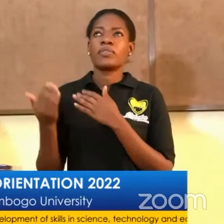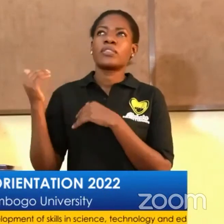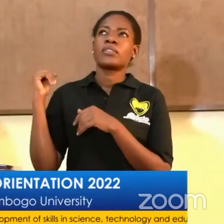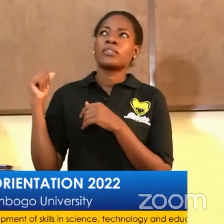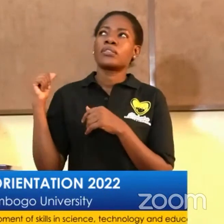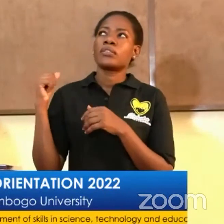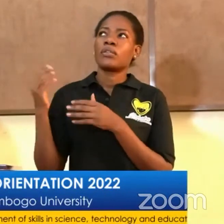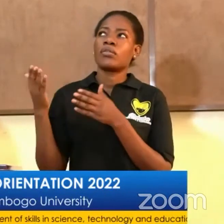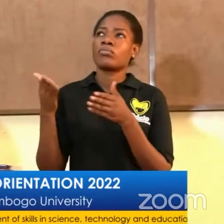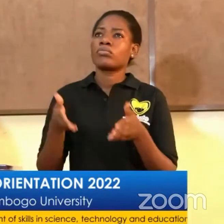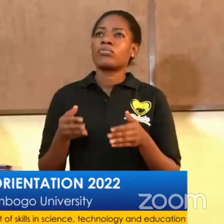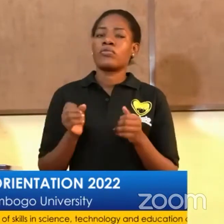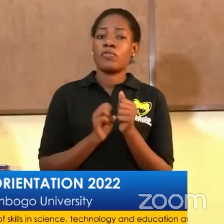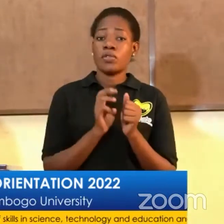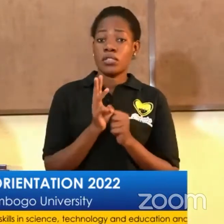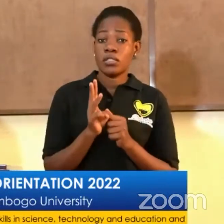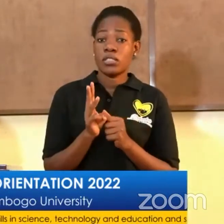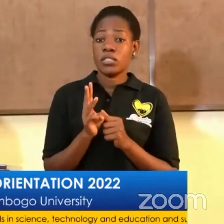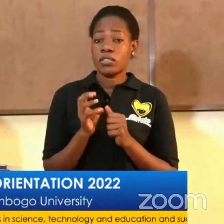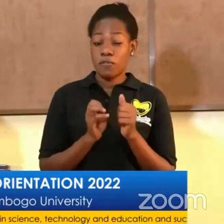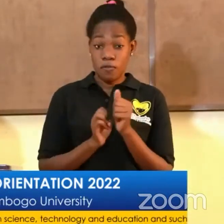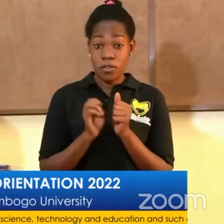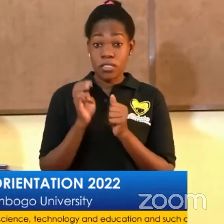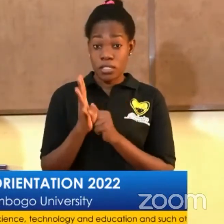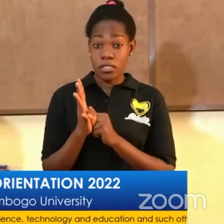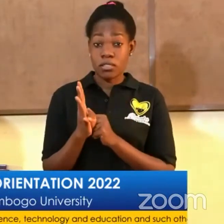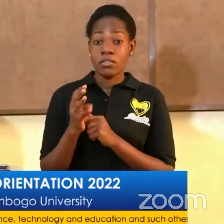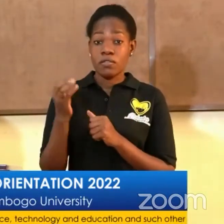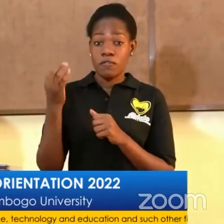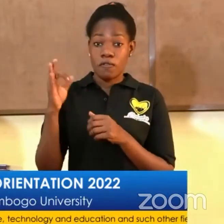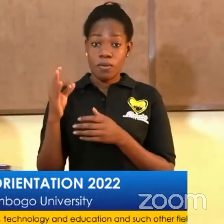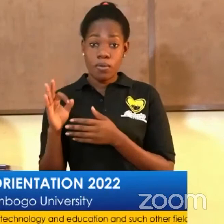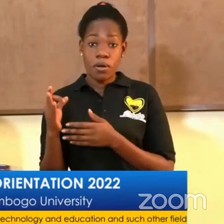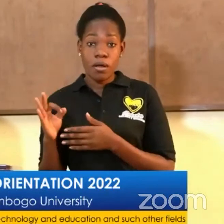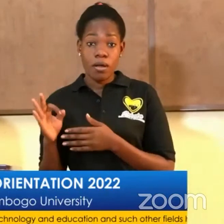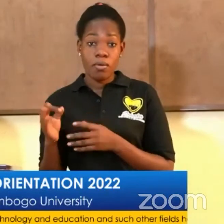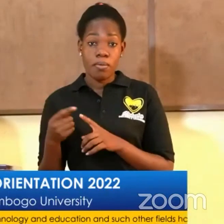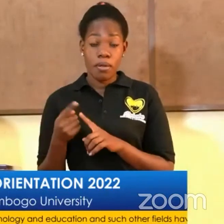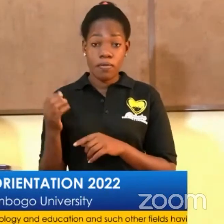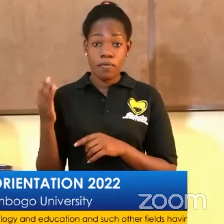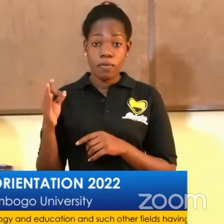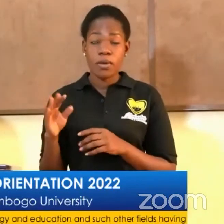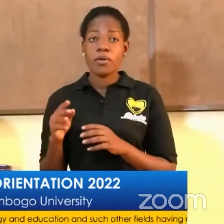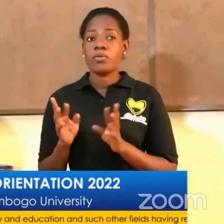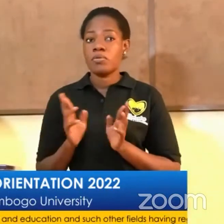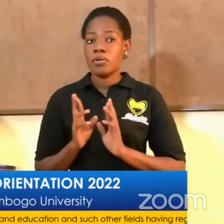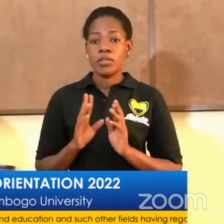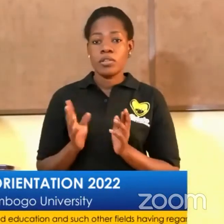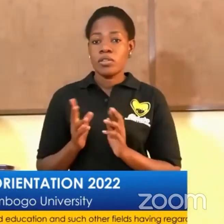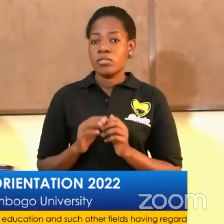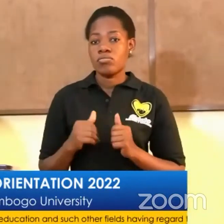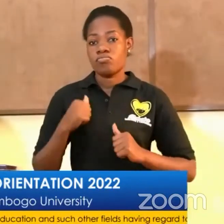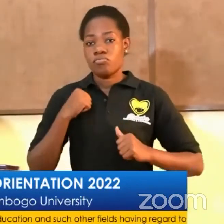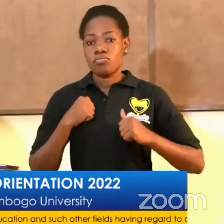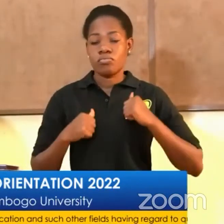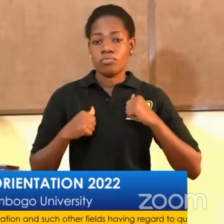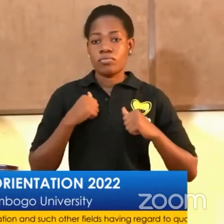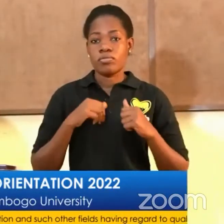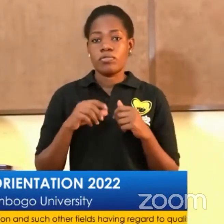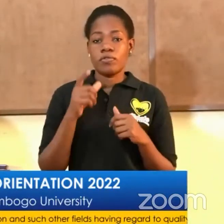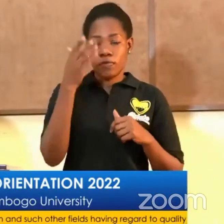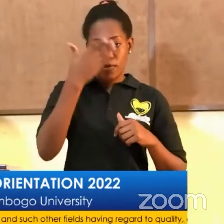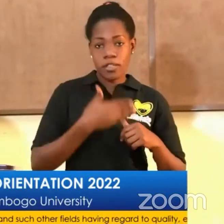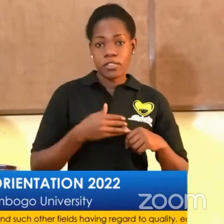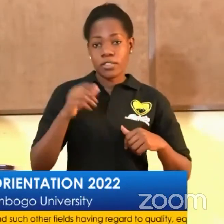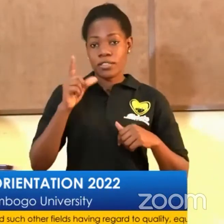February 2022, we are going to have the physical library tour. So we shall expect to see